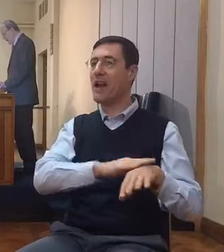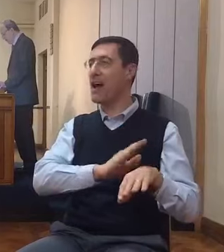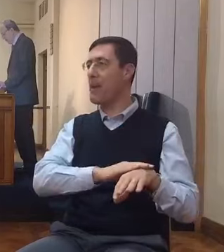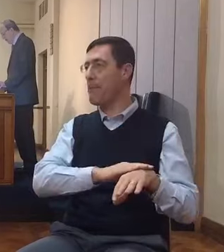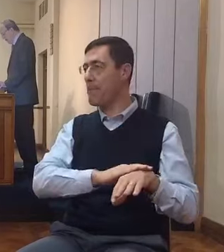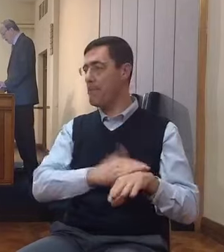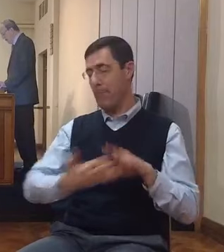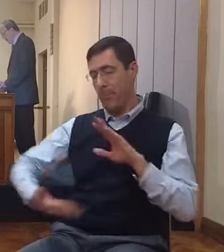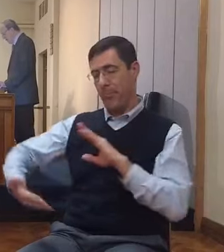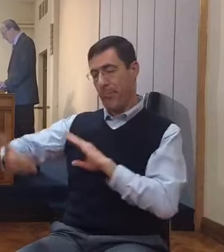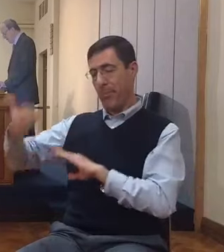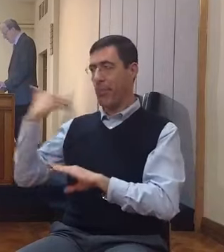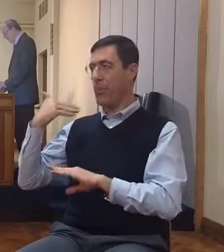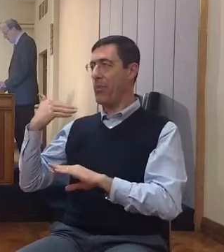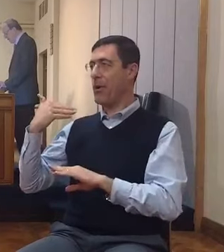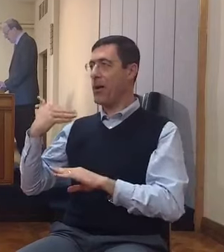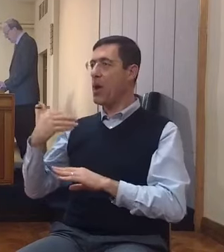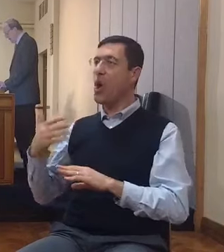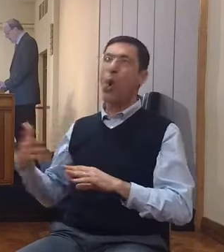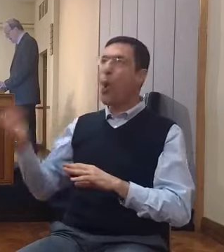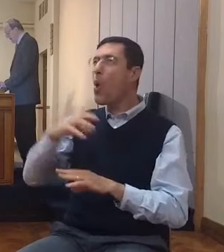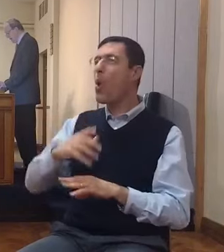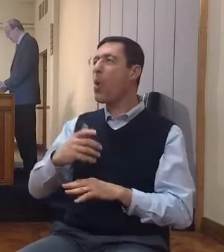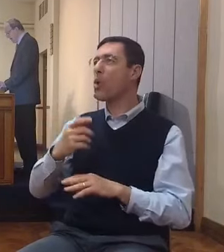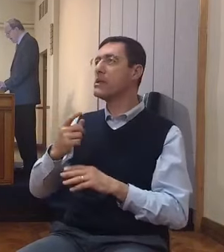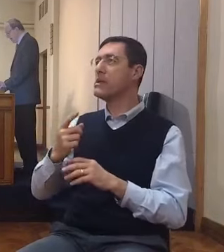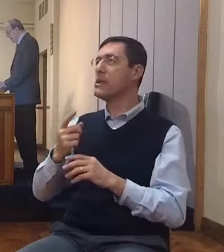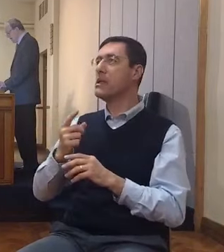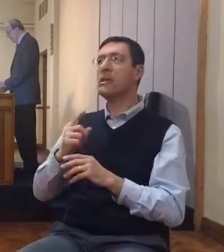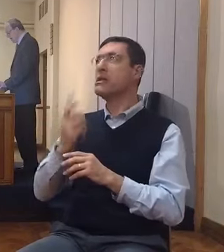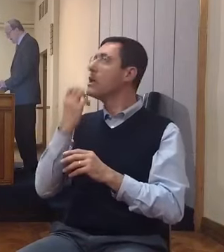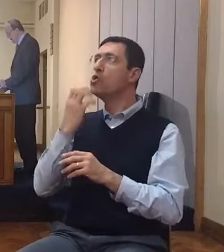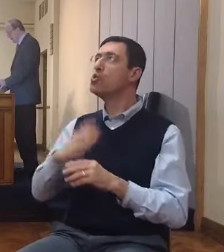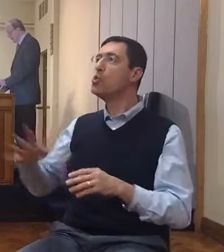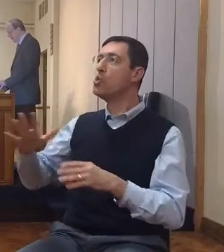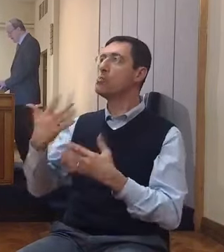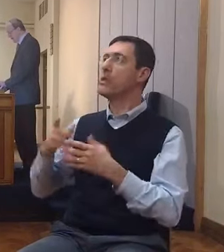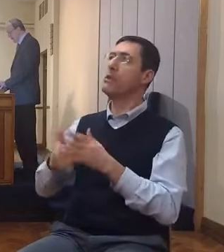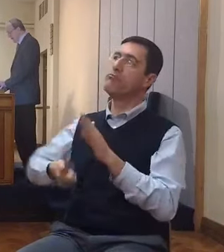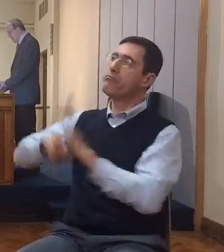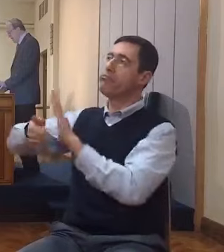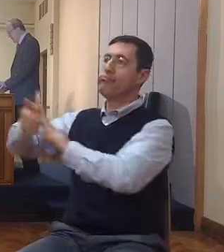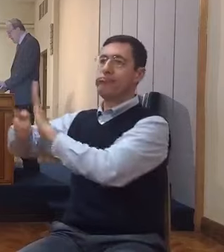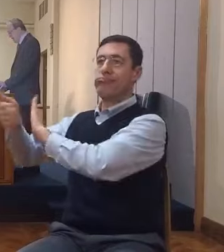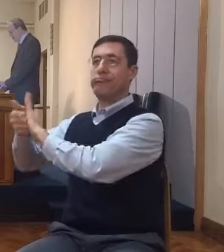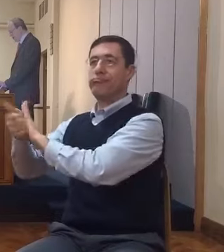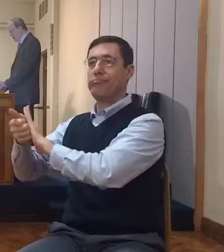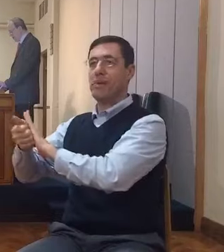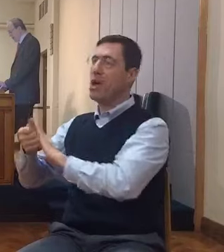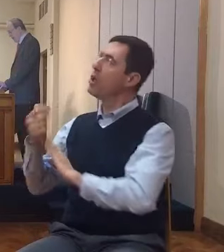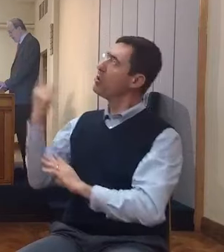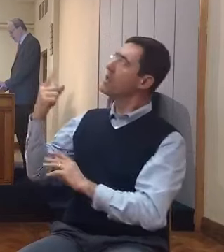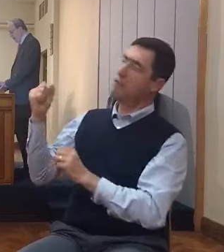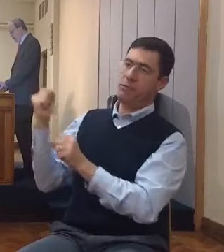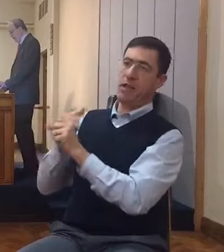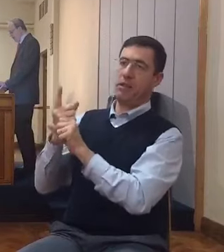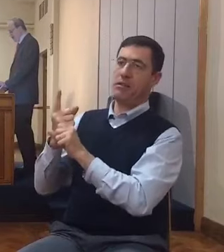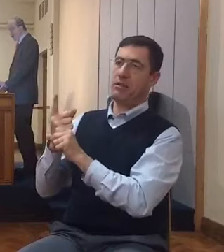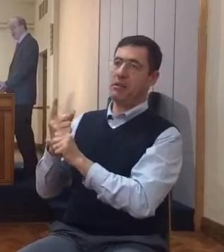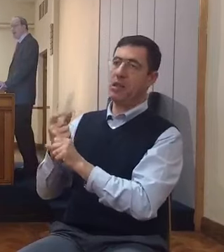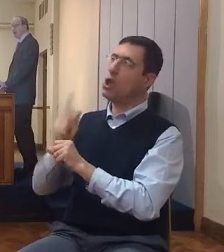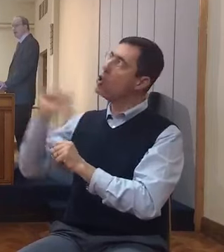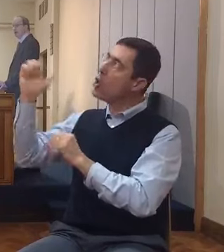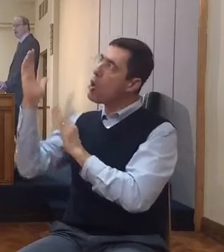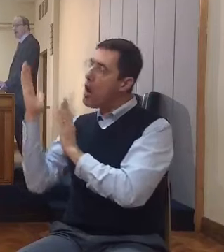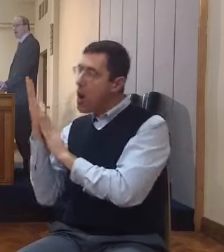How thou didst drive out the heathen with thy hand. Thou hast done it. Thy sword, thine arm,